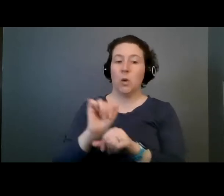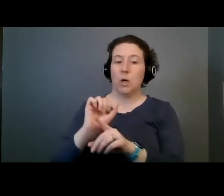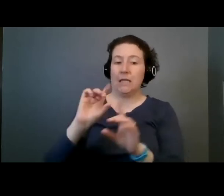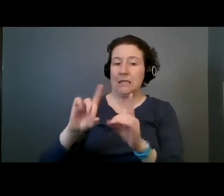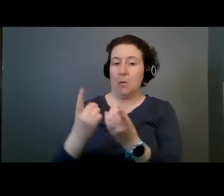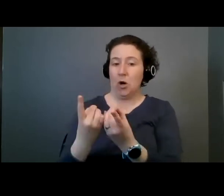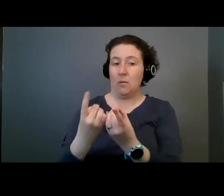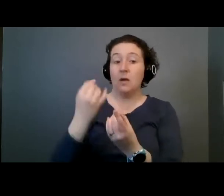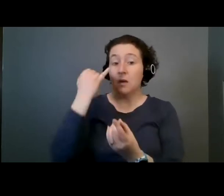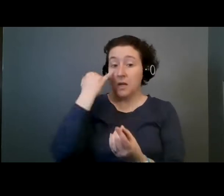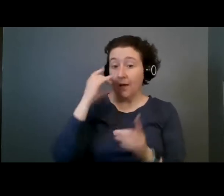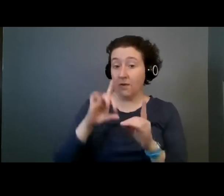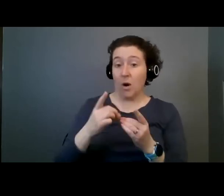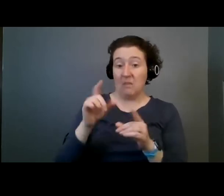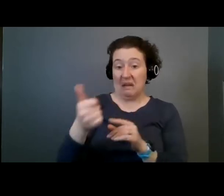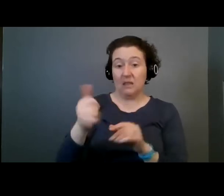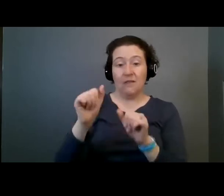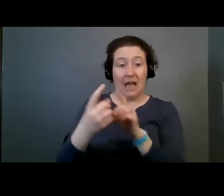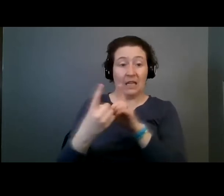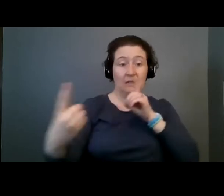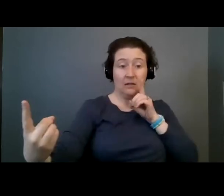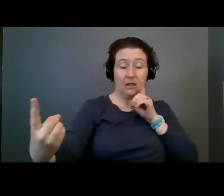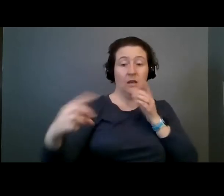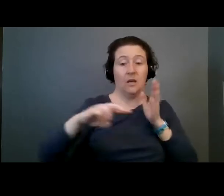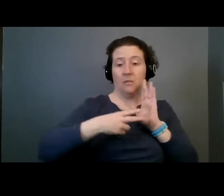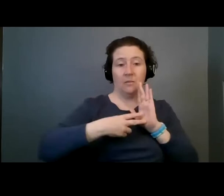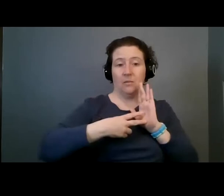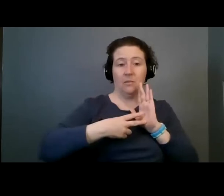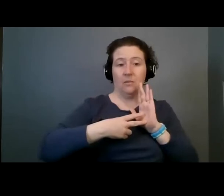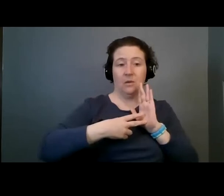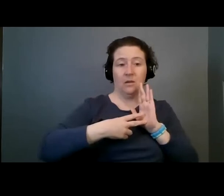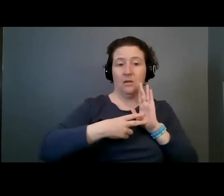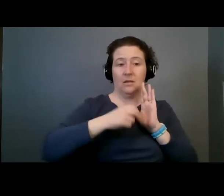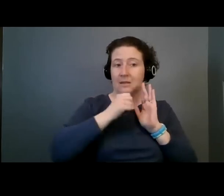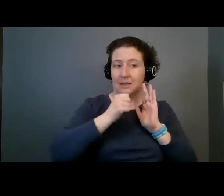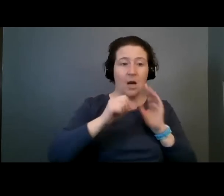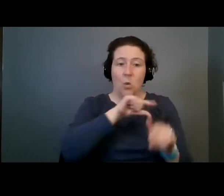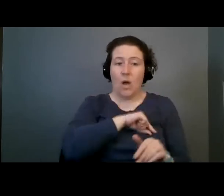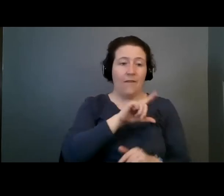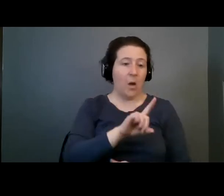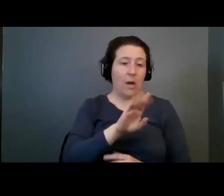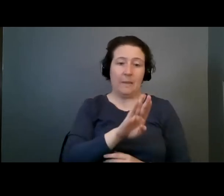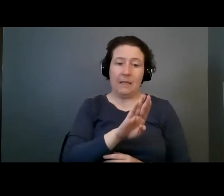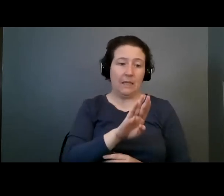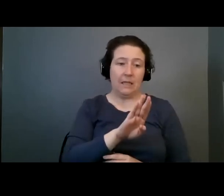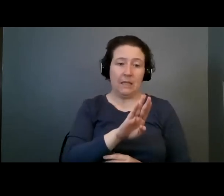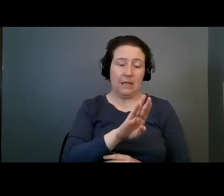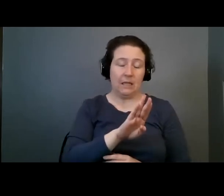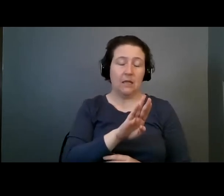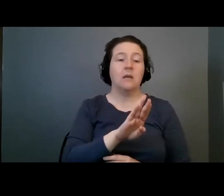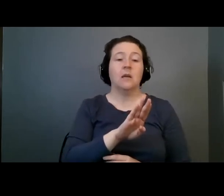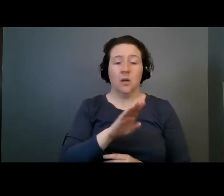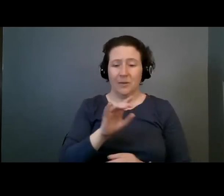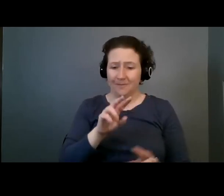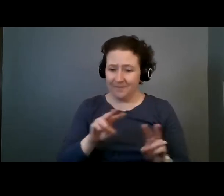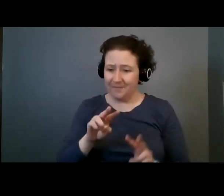can social distance will not be vaccinated in phase 1B. We are working to identify